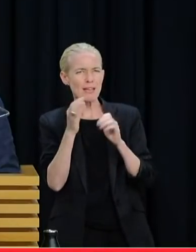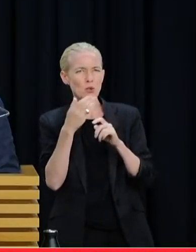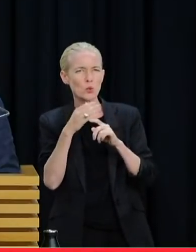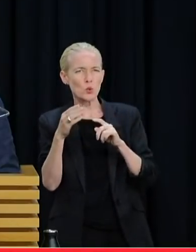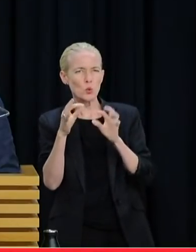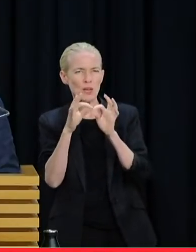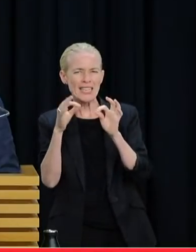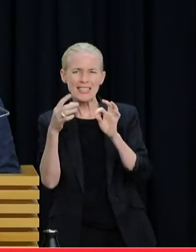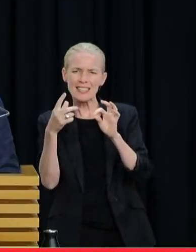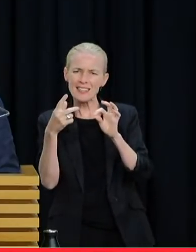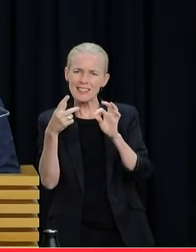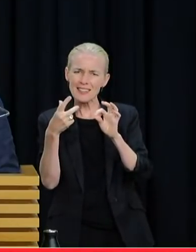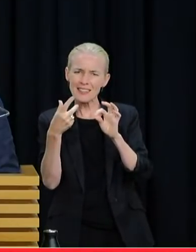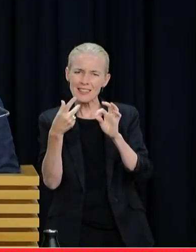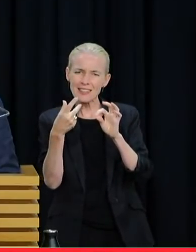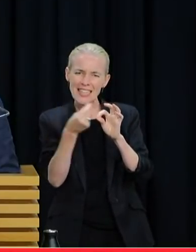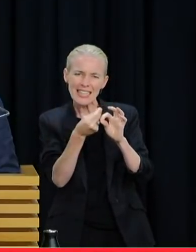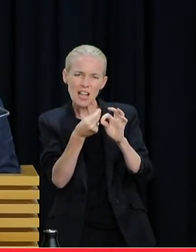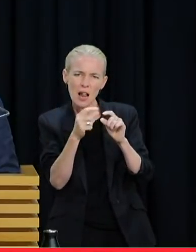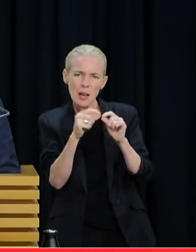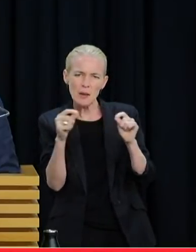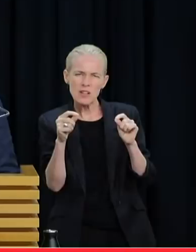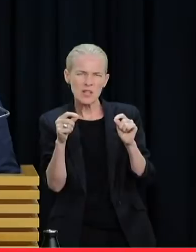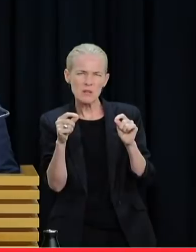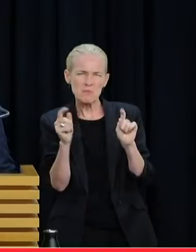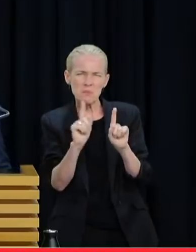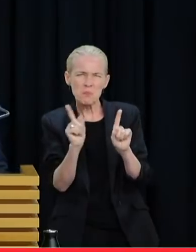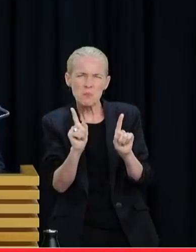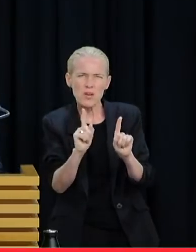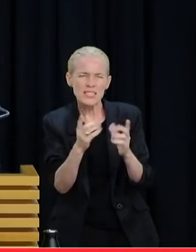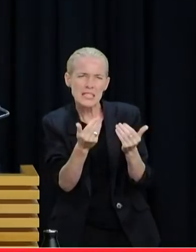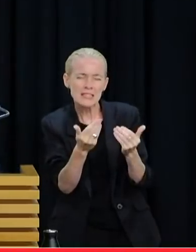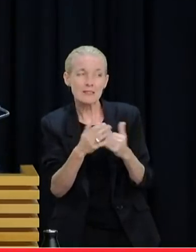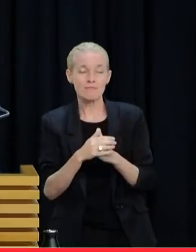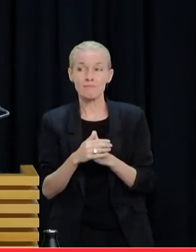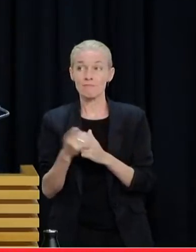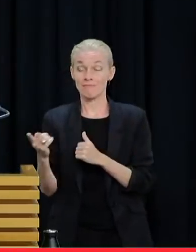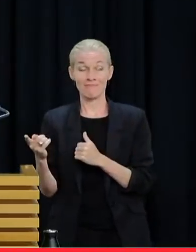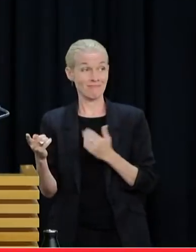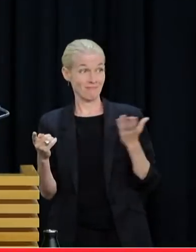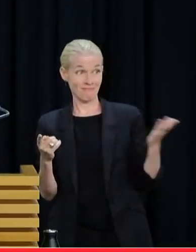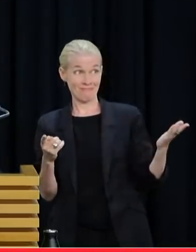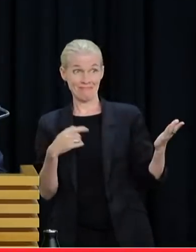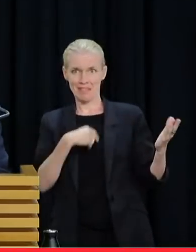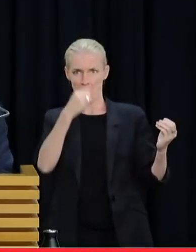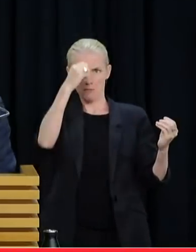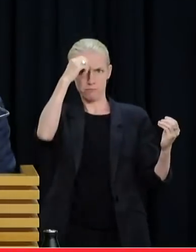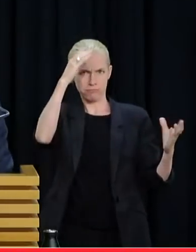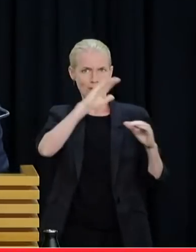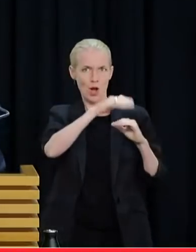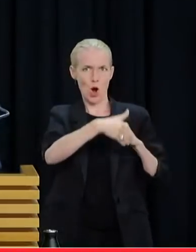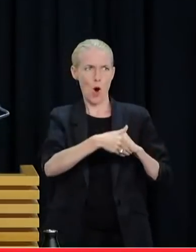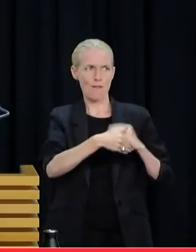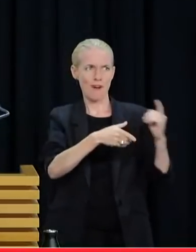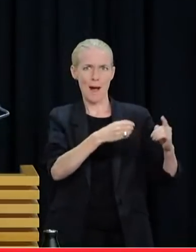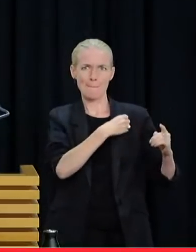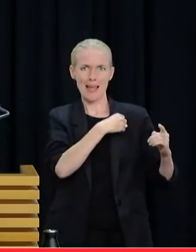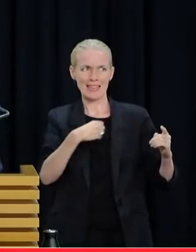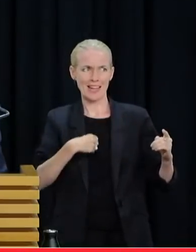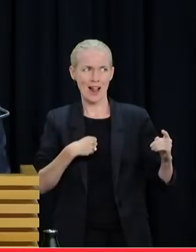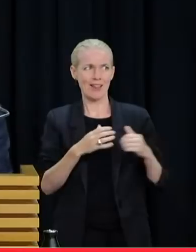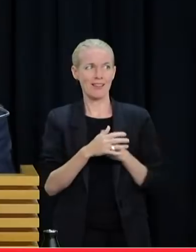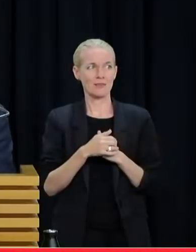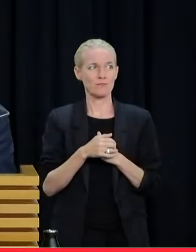space in them, and are they reusable or single use? I'll ask Dr. Bloomfield to comment on Yes, so these are what's called low